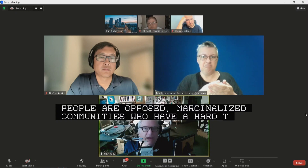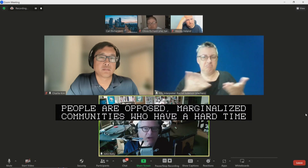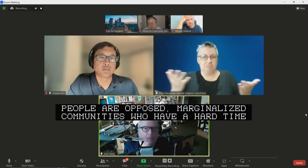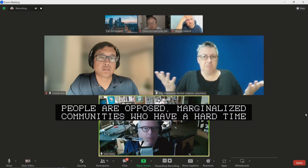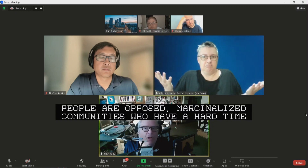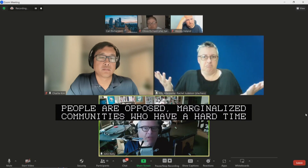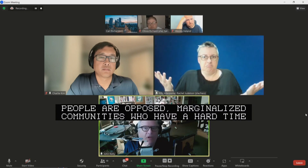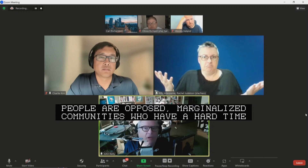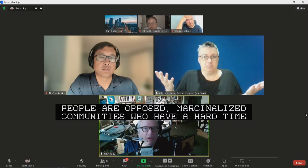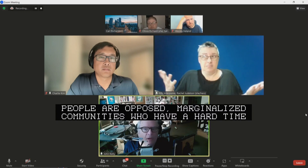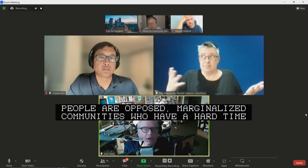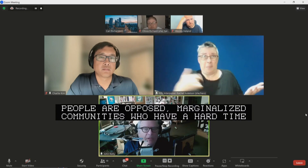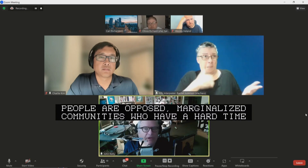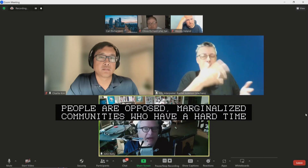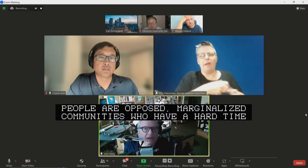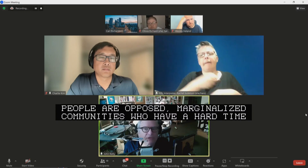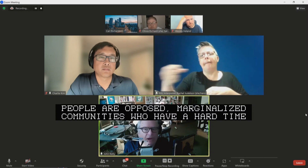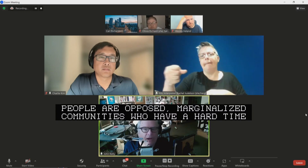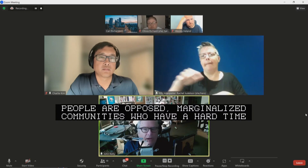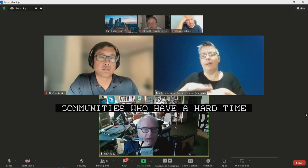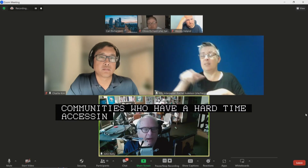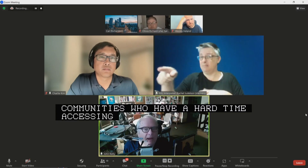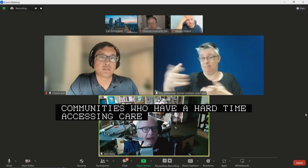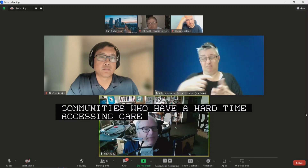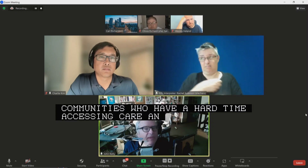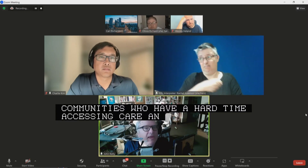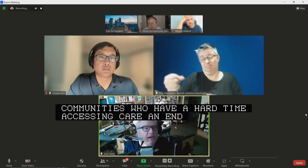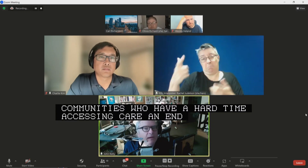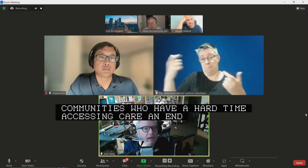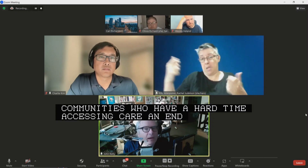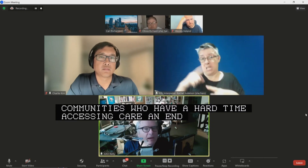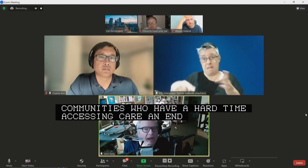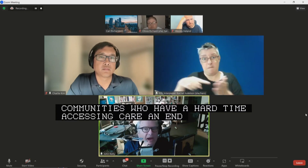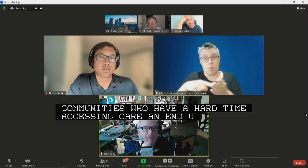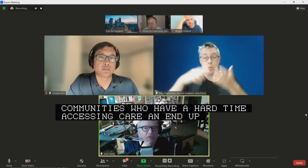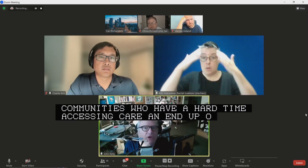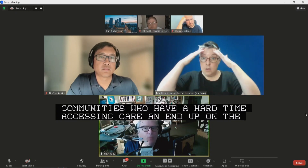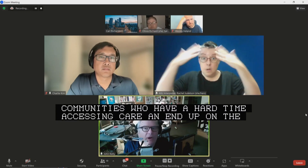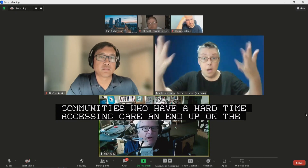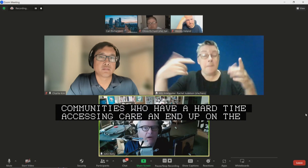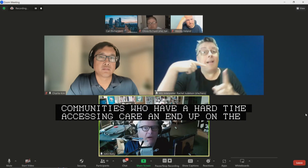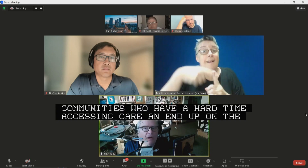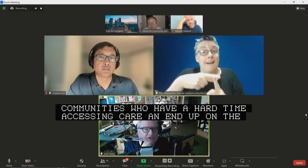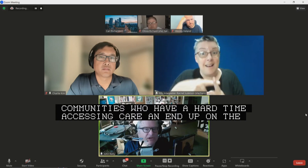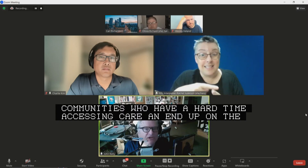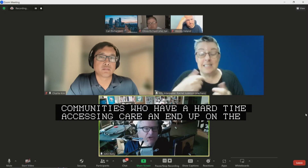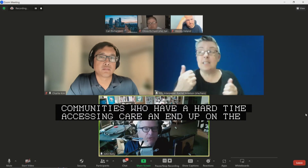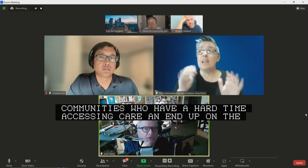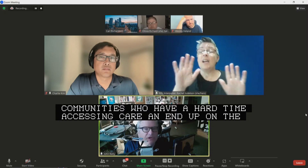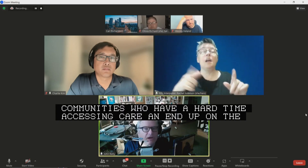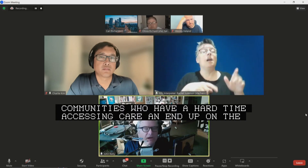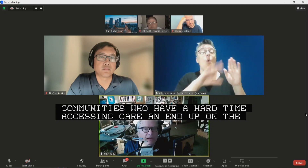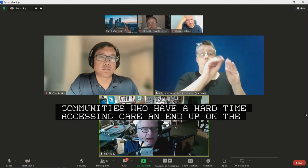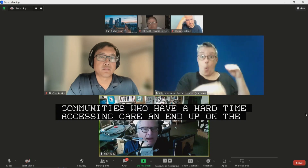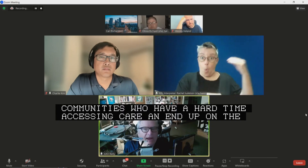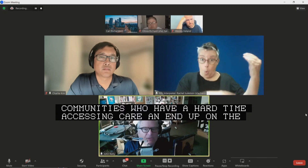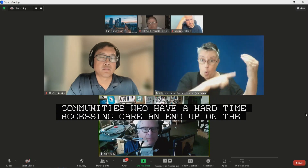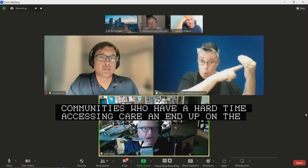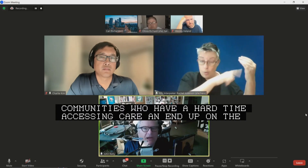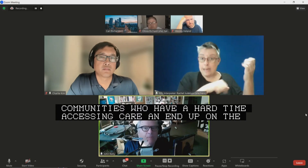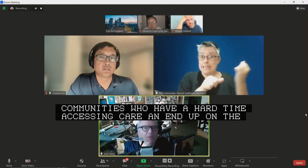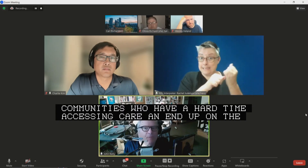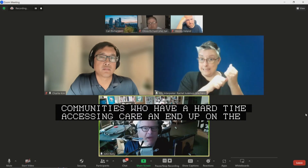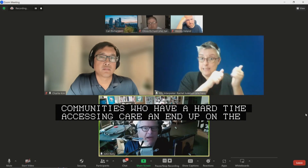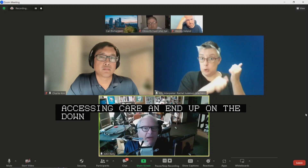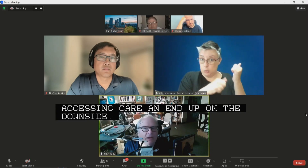can end up on the downside. And then everywhere assisted suicide has